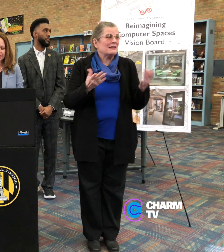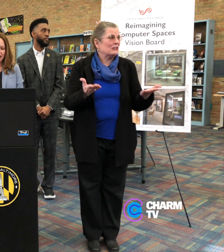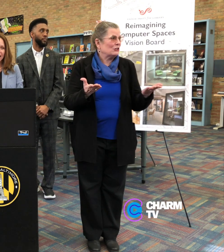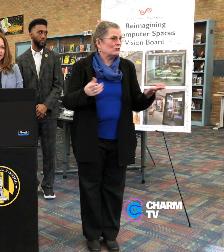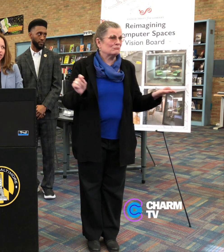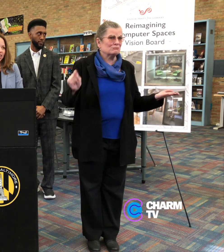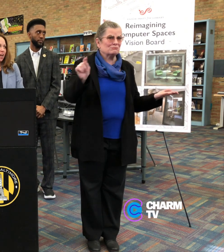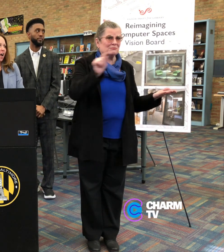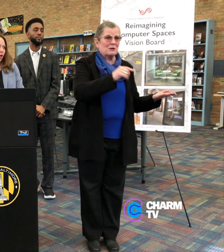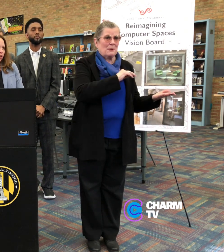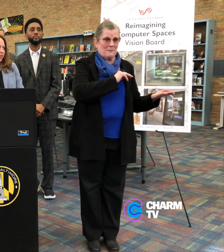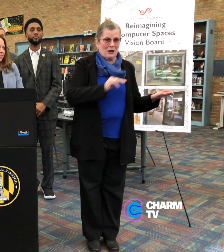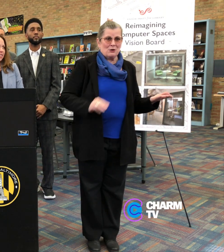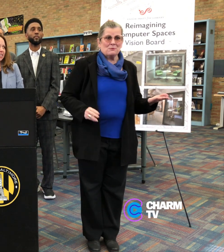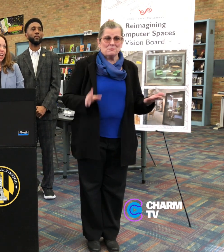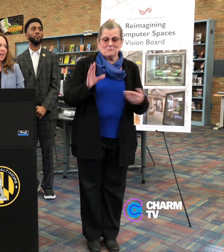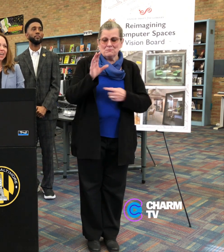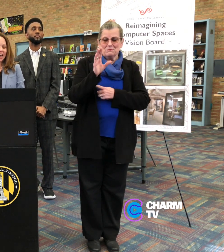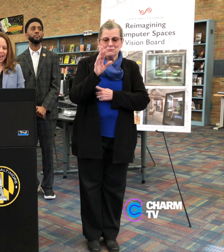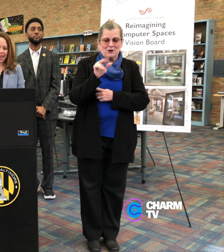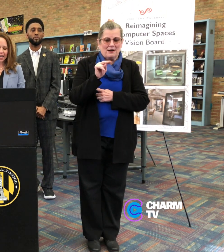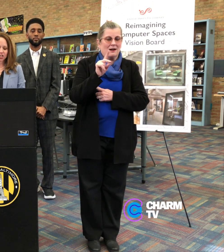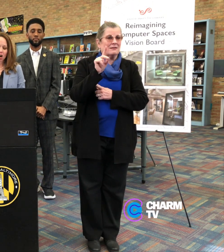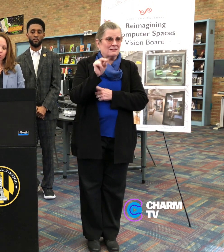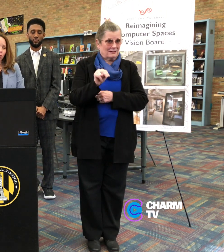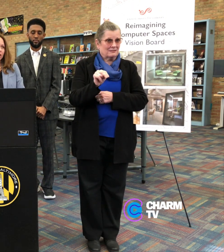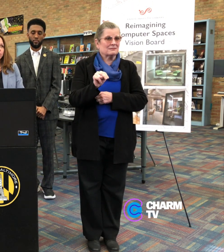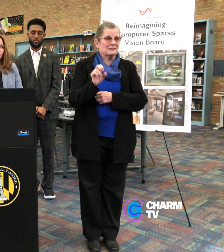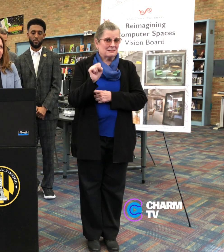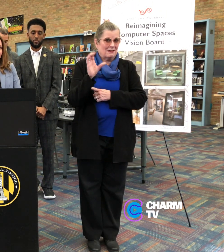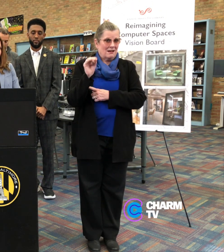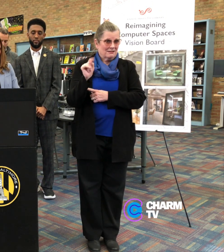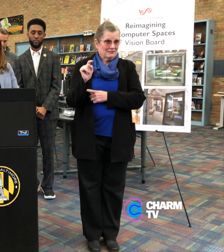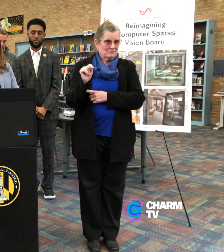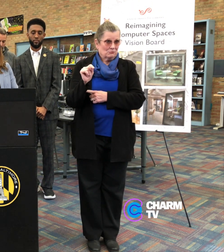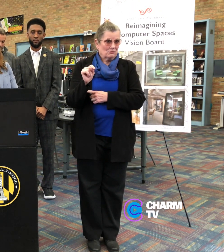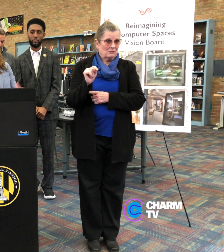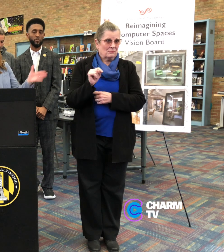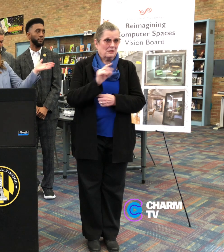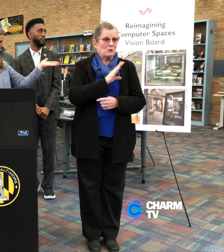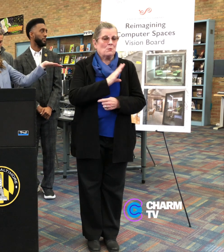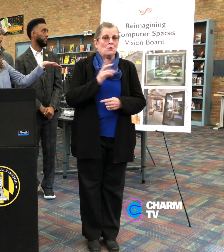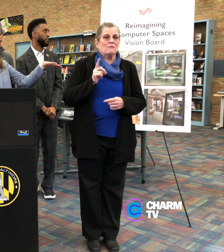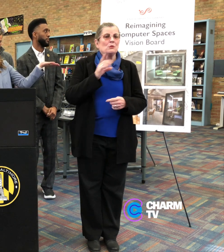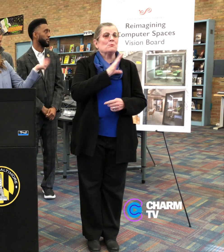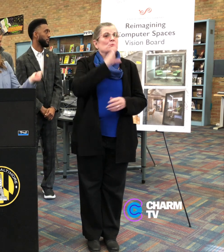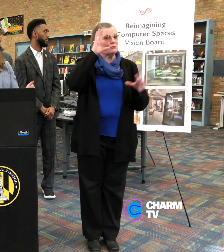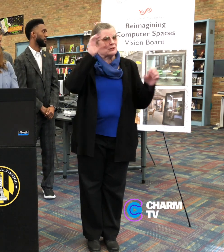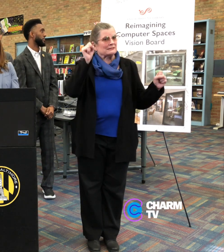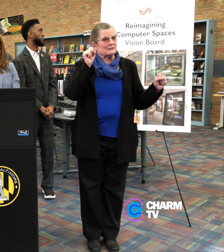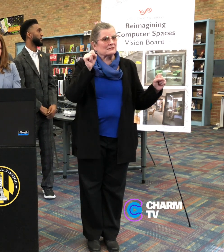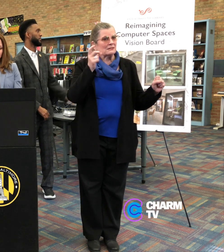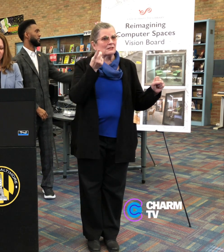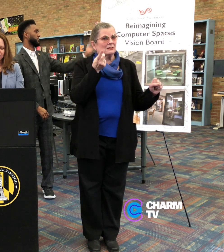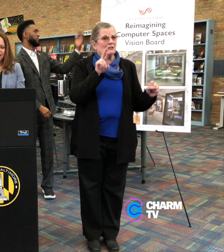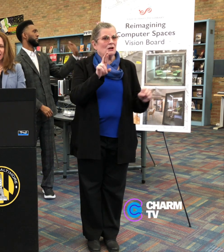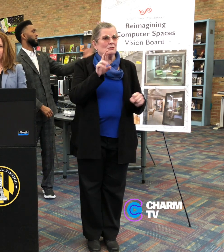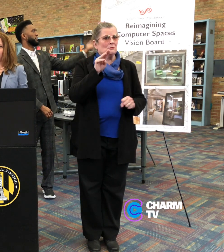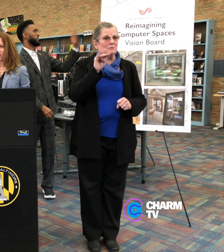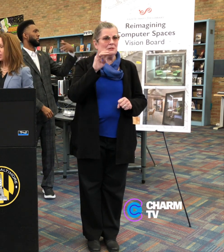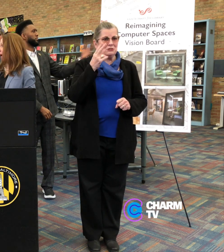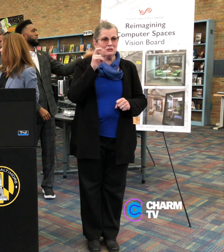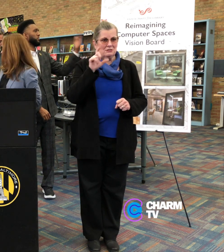Brandon Scott with us today, and our board president of the Enoch Pratt Free Library, Dr. Michelle Farmer, is here as